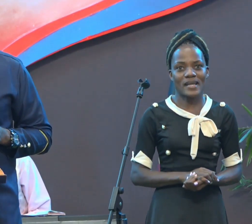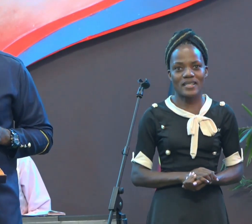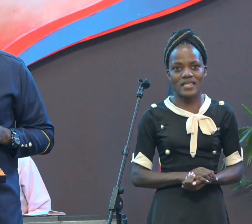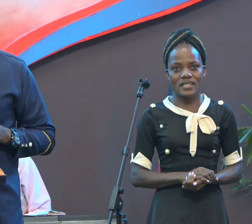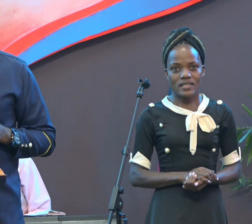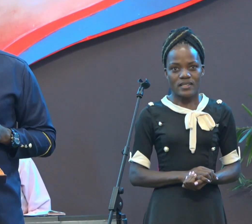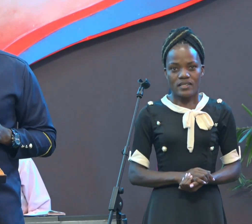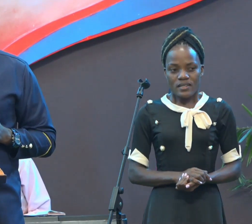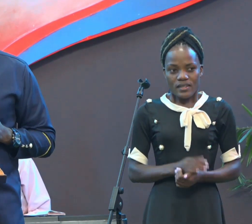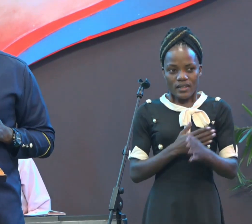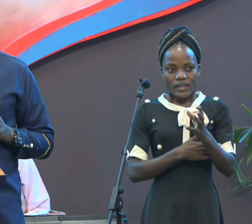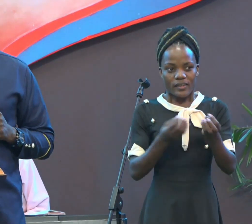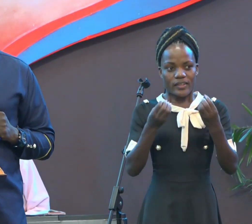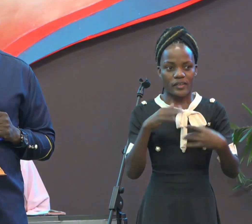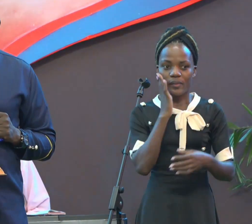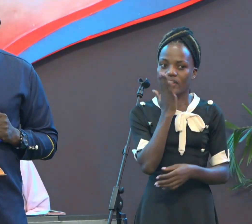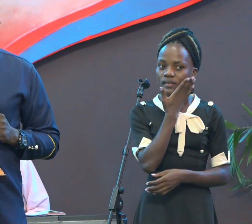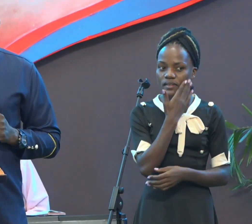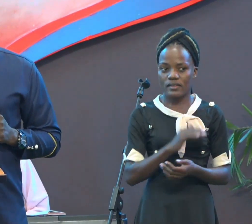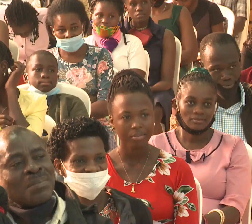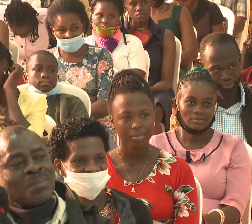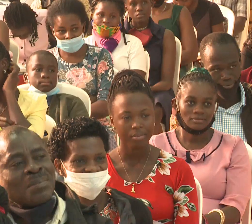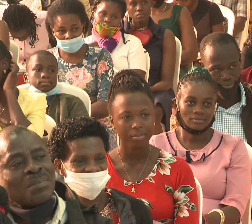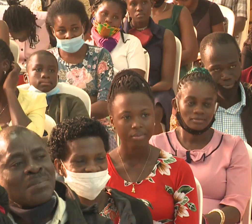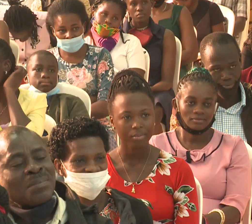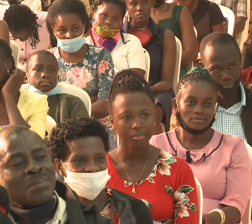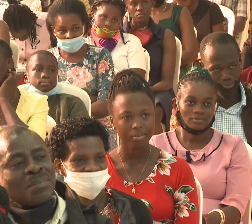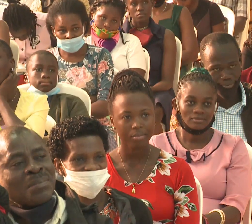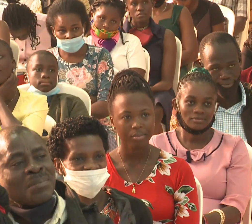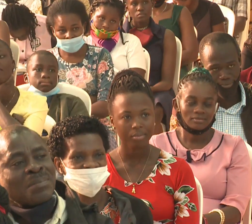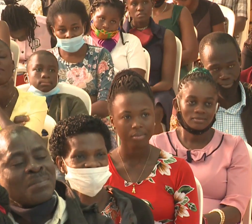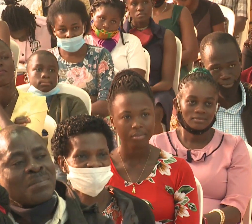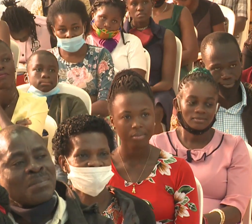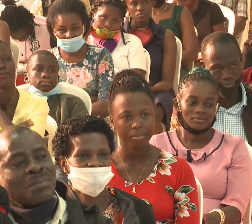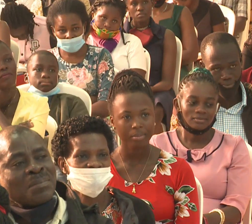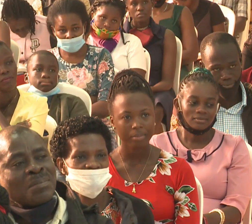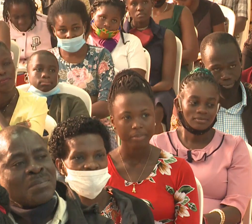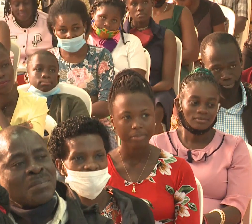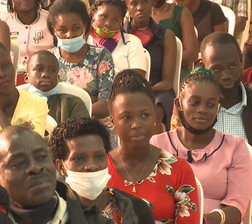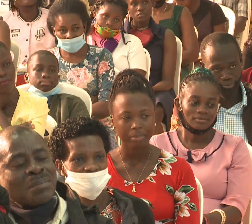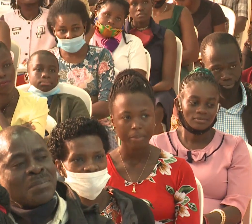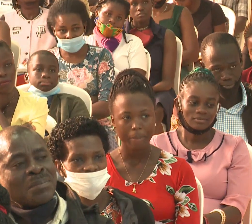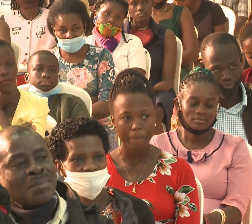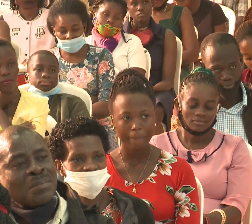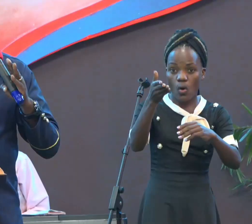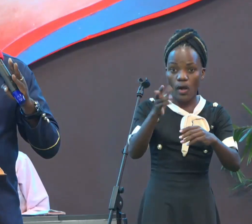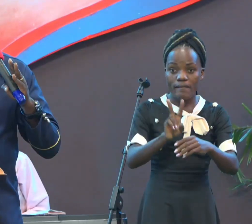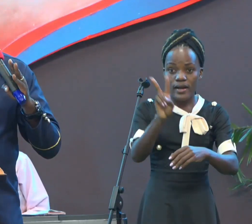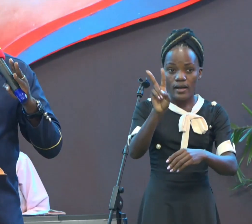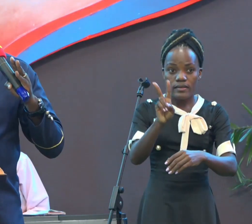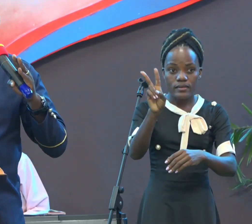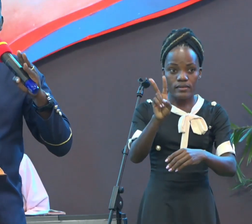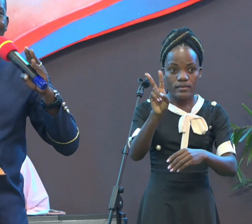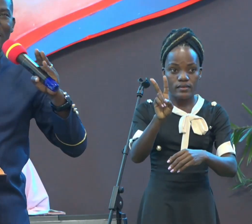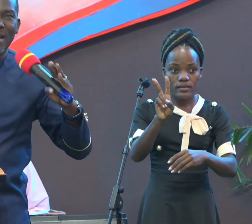Tandikirewa mukama mpe ekisa. Father, give me the grace. Kale twalaba ekyandikibwa We saw a scripture. Nga